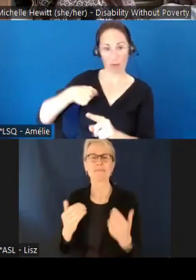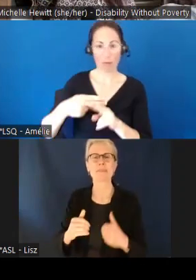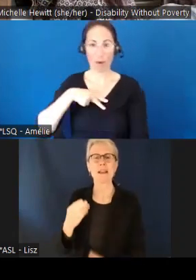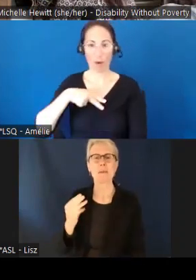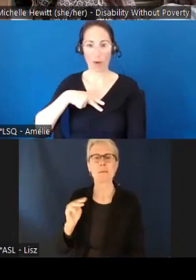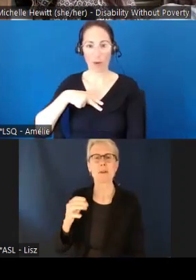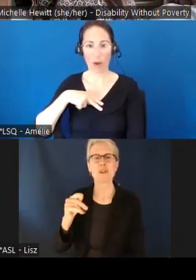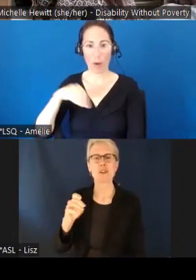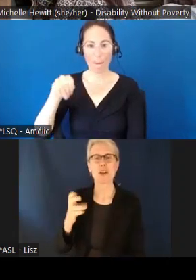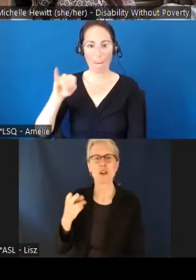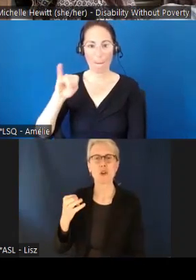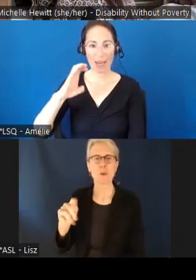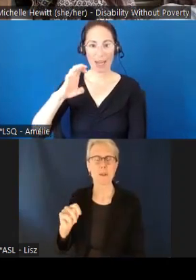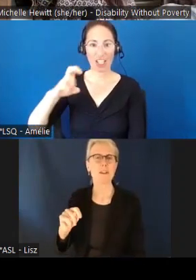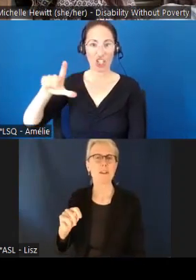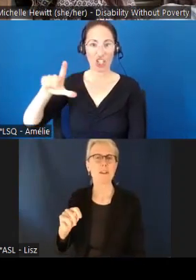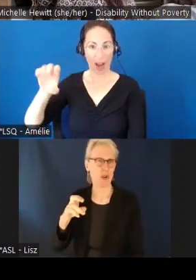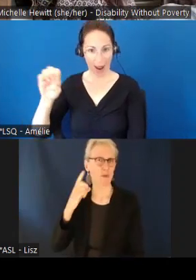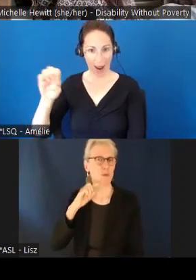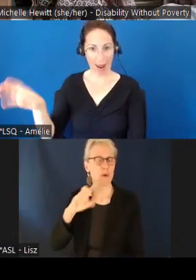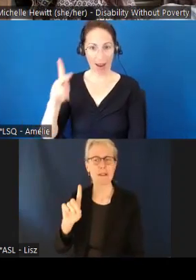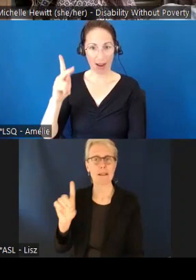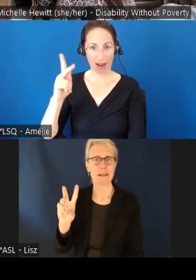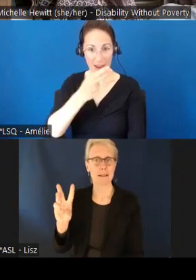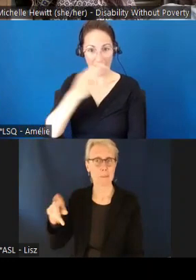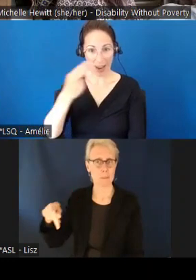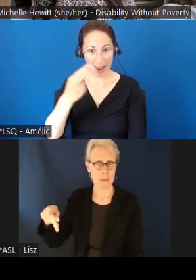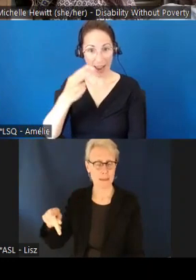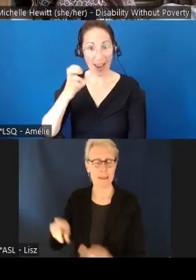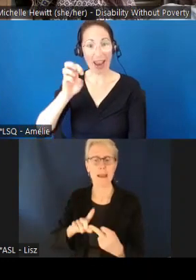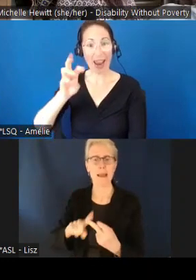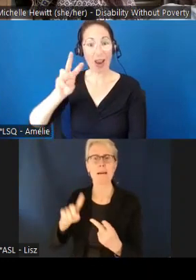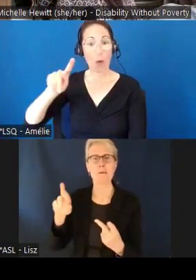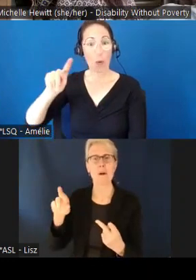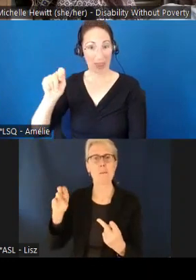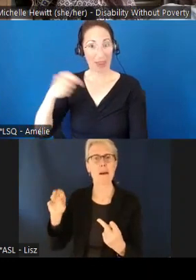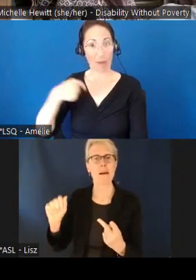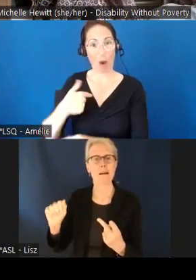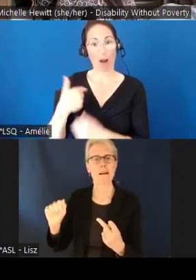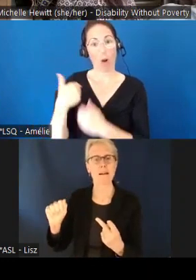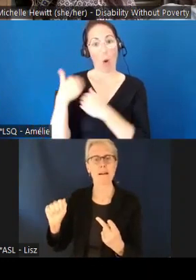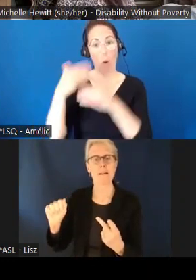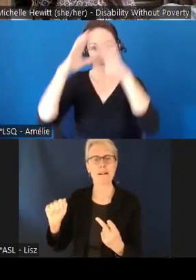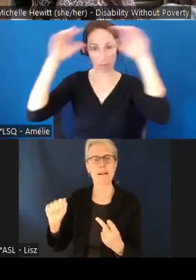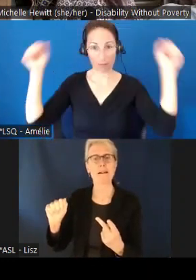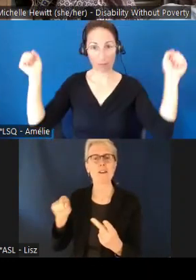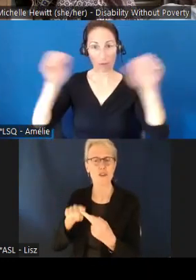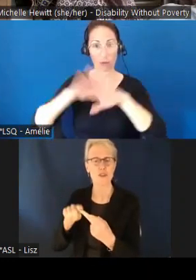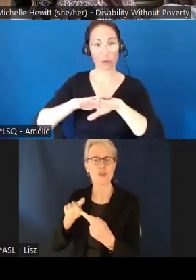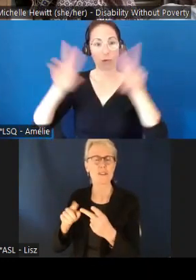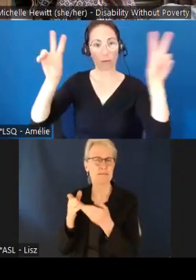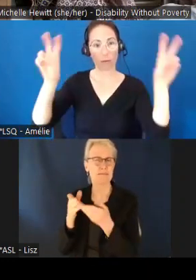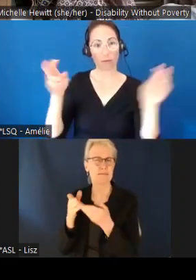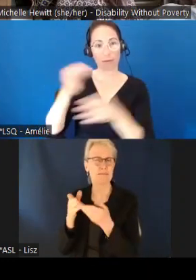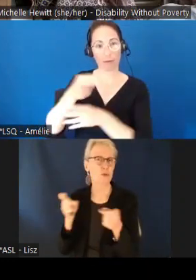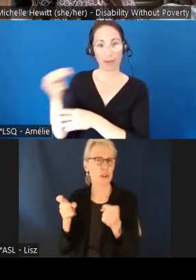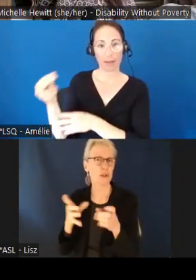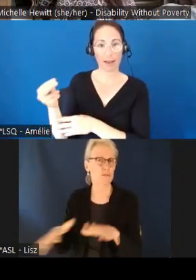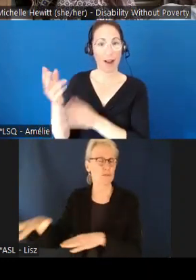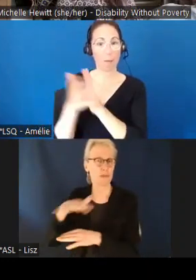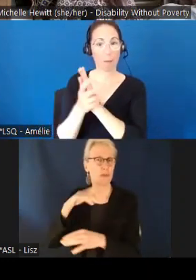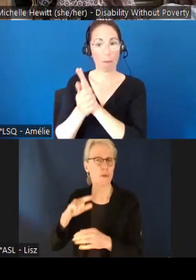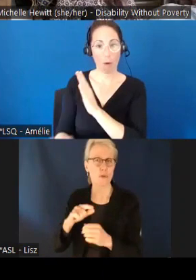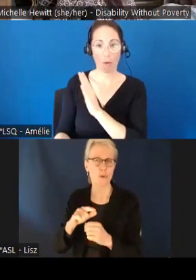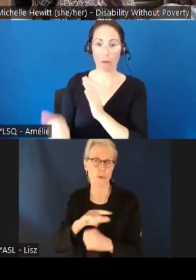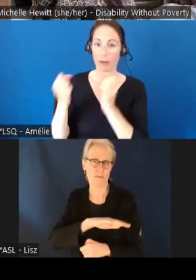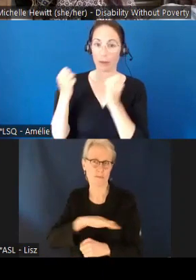Without Poverty, and along with Rabia Khader, who is the National Director of Disability Without Poverty, we will be